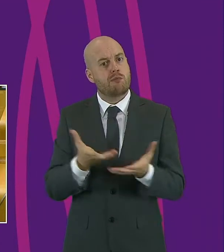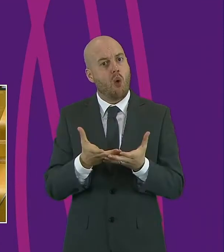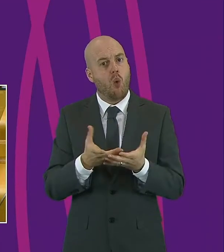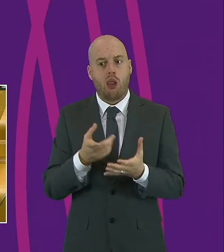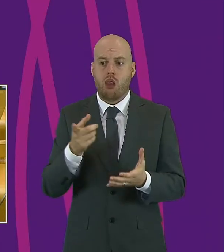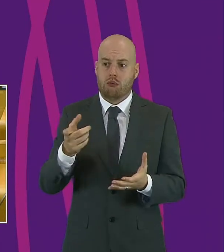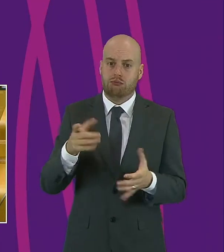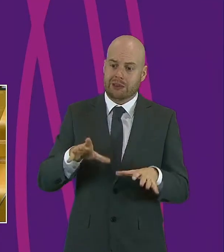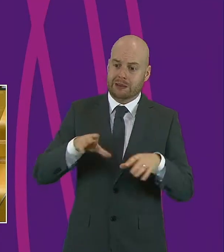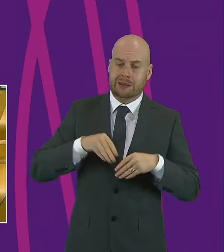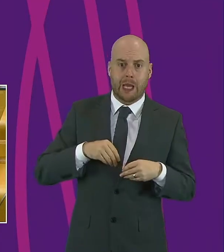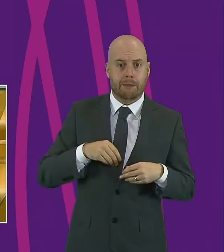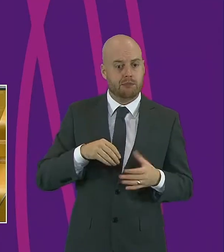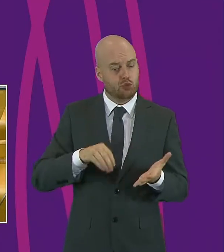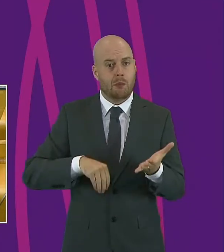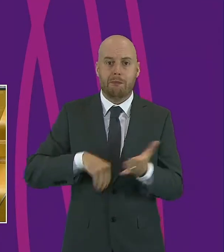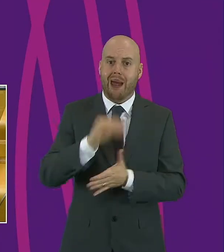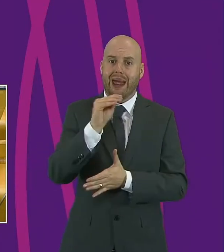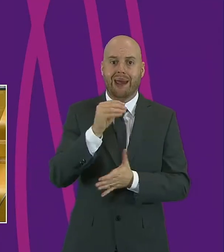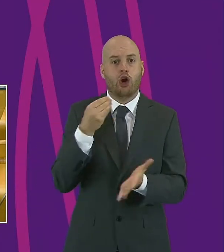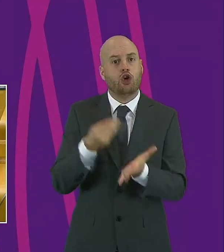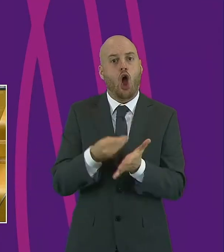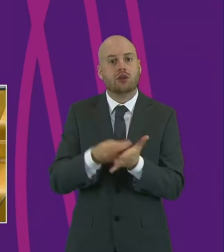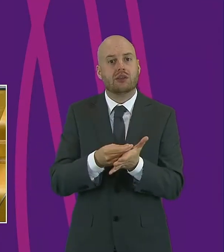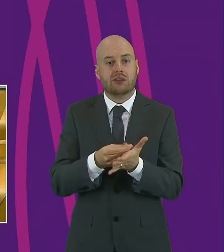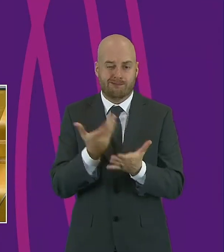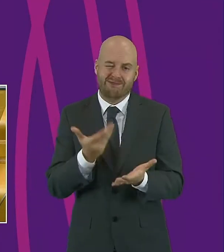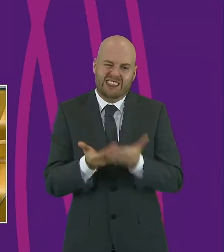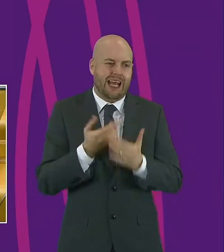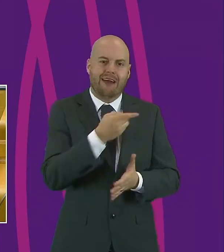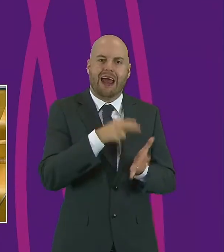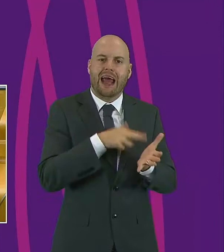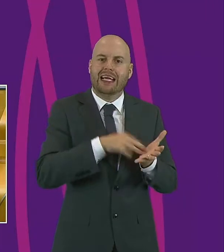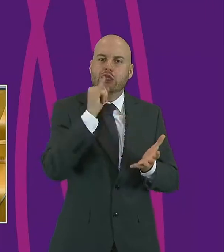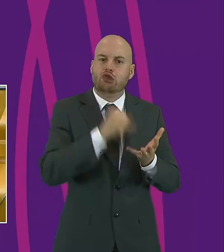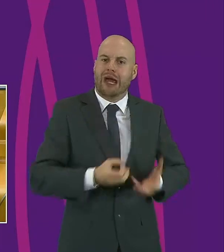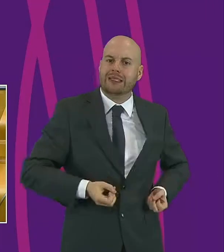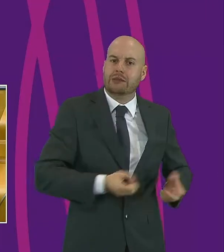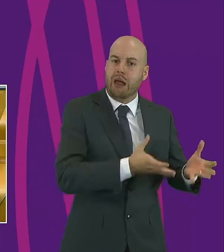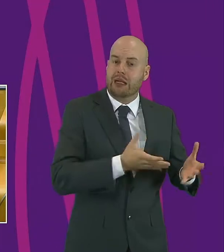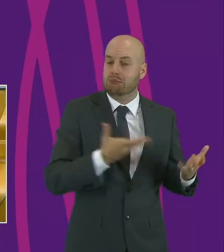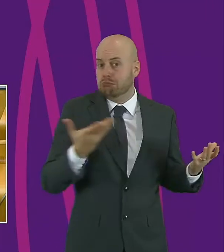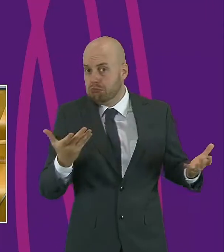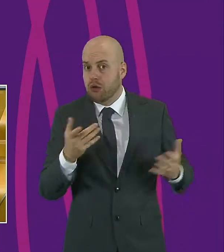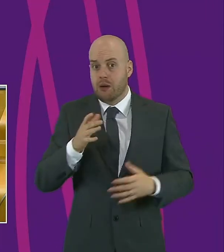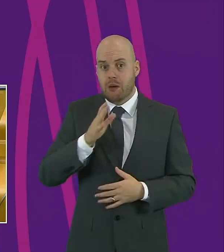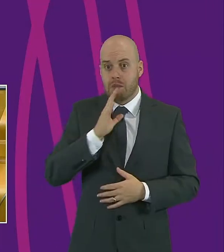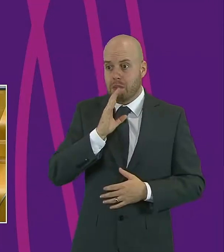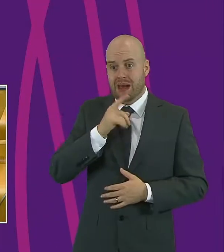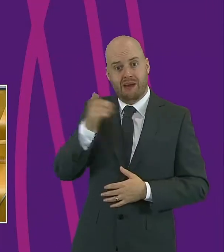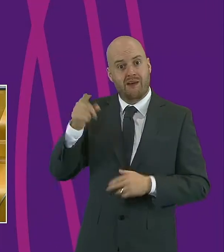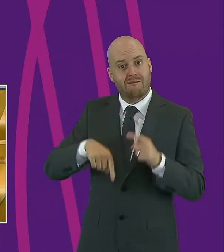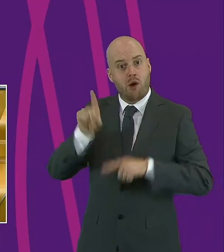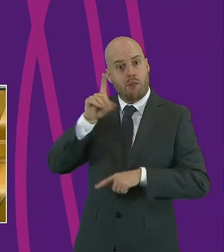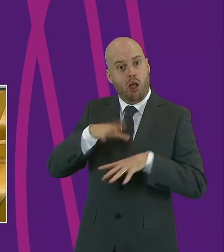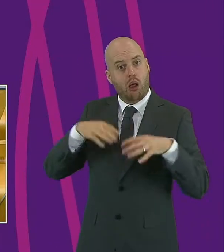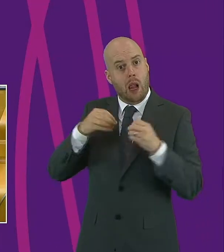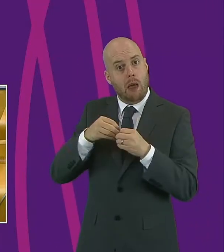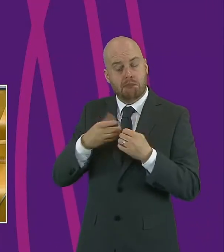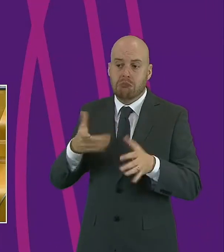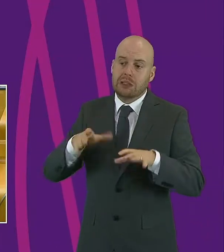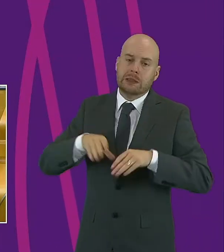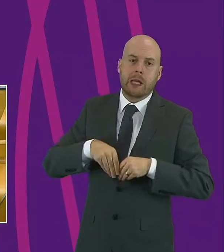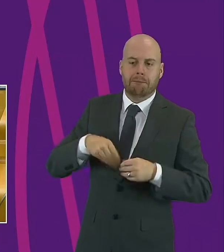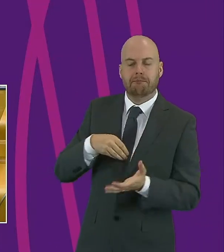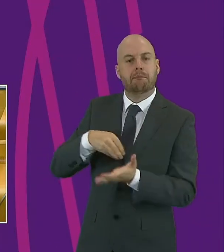all costs incurred by NHS Scotland for the use of these facilities, can the First Minister indicate whether football clubs will be able to use these